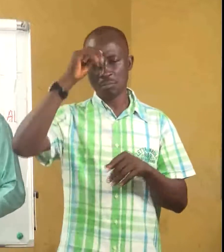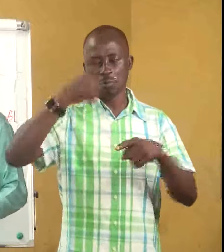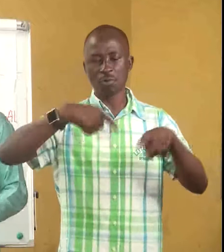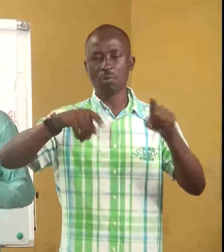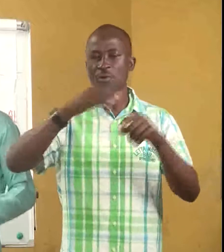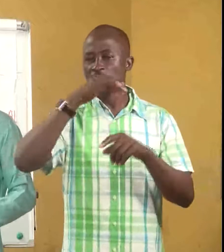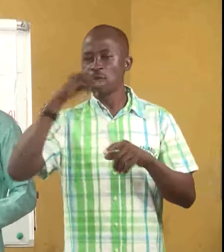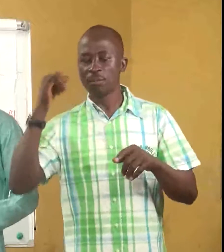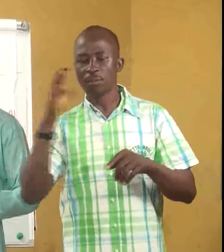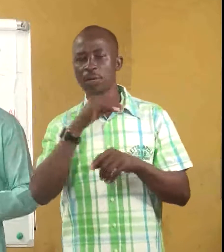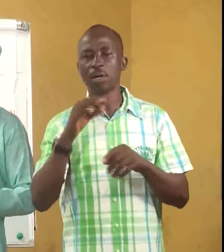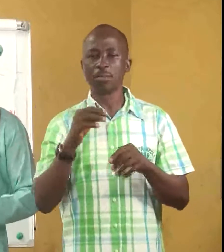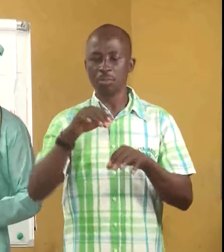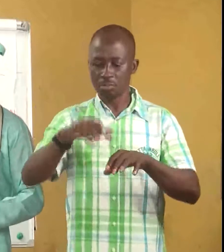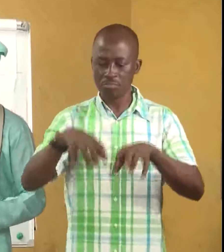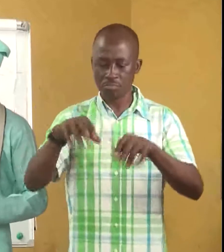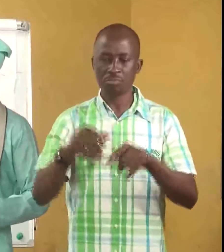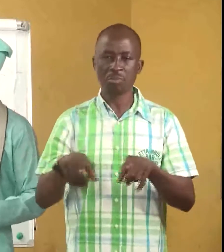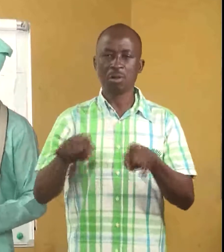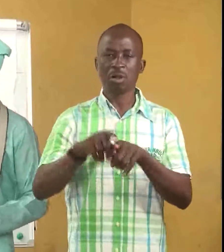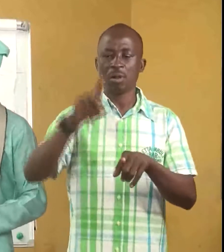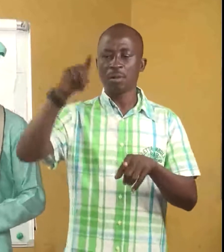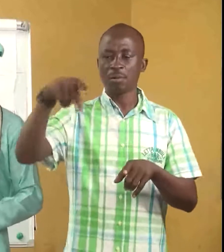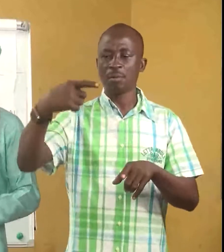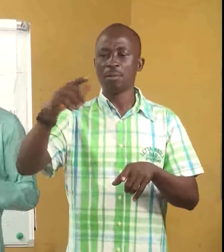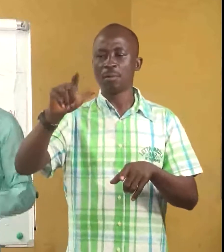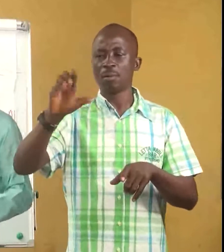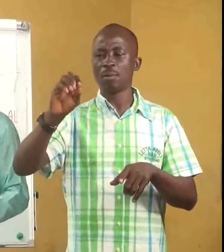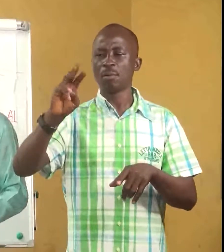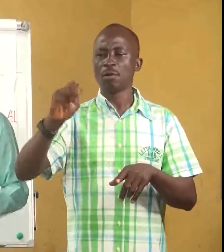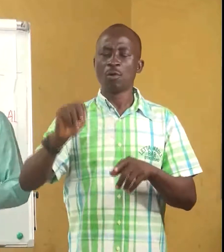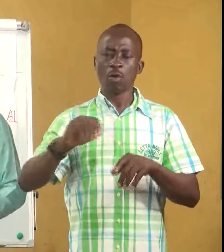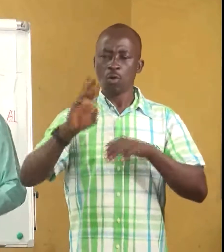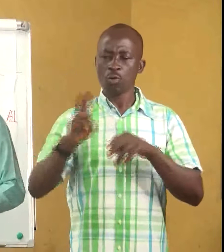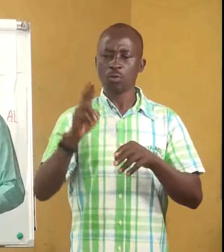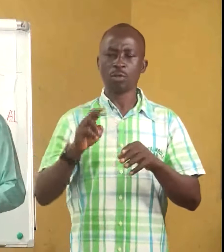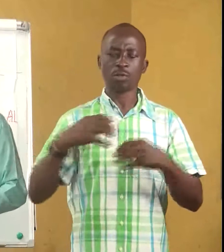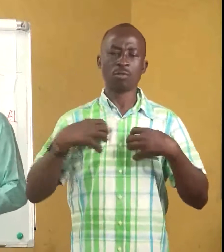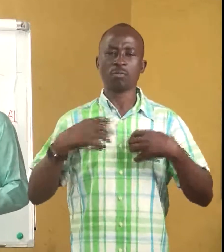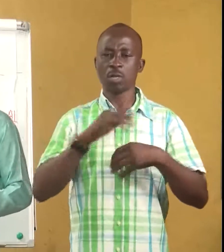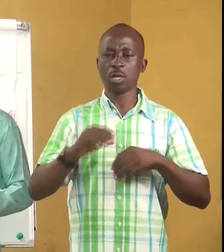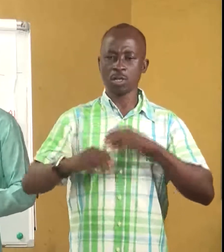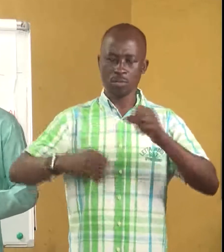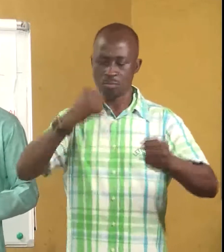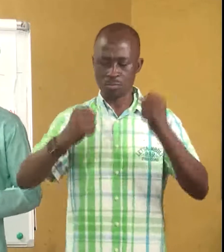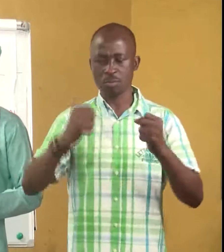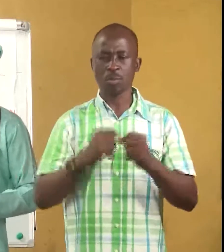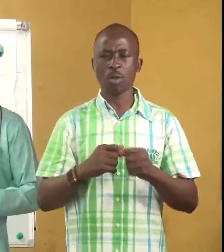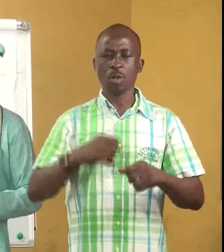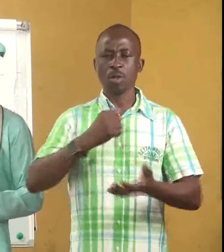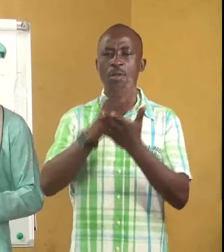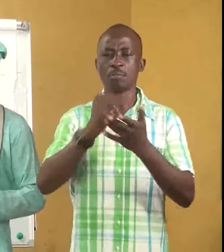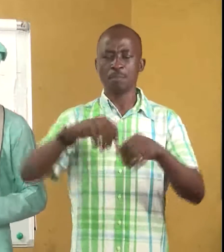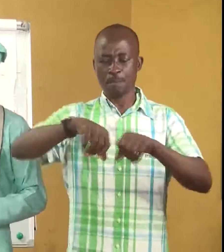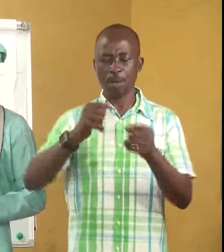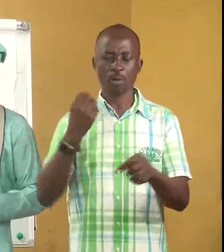farming and mining, like plowing, using animals, and tractors, help in breaking down the rock into smaller